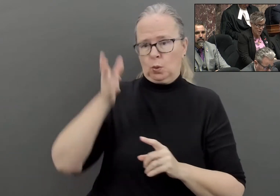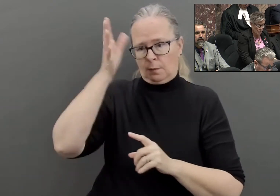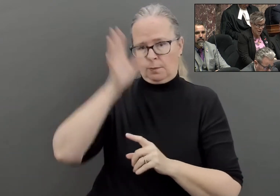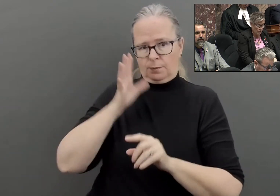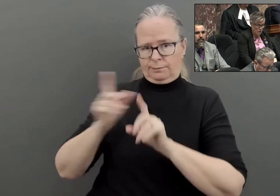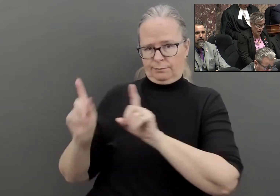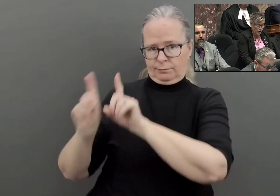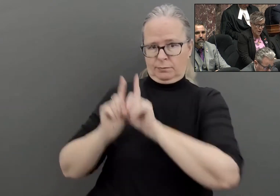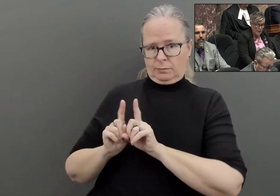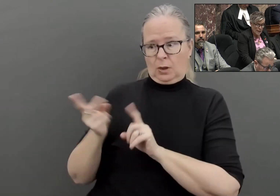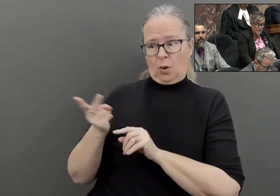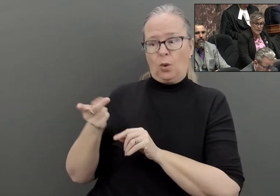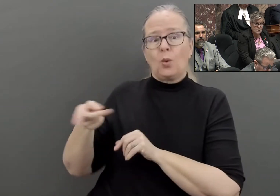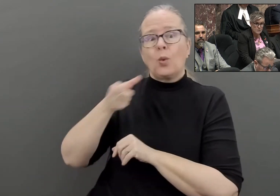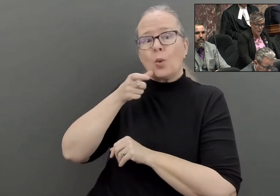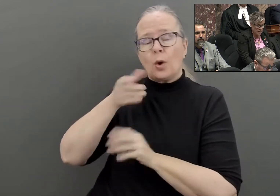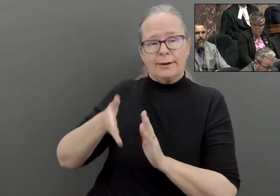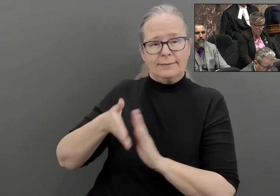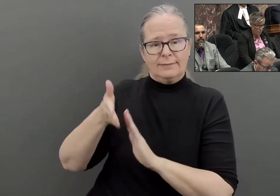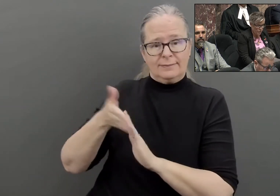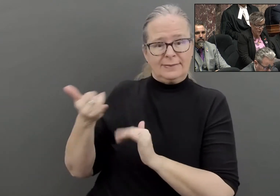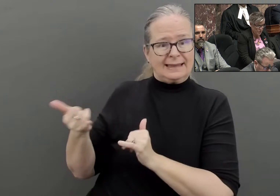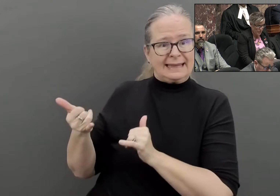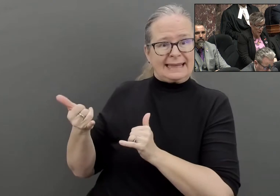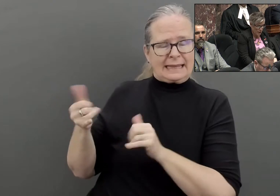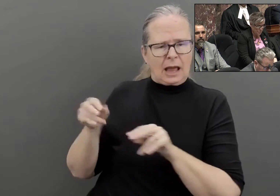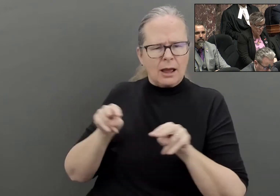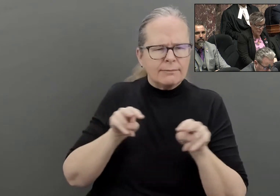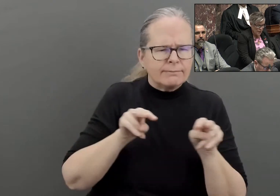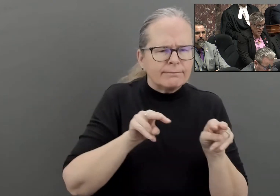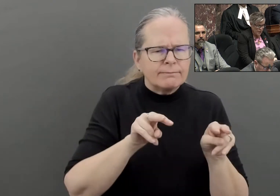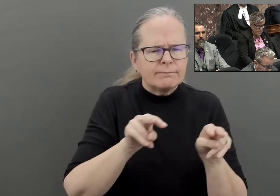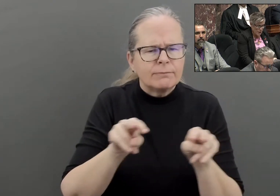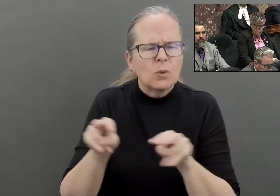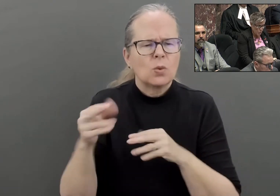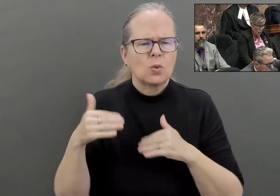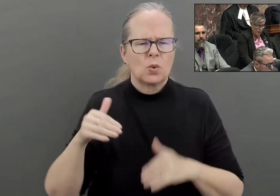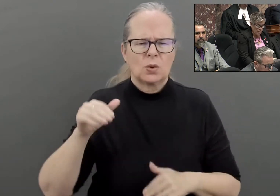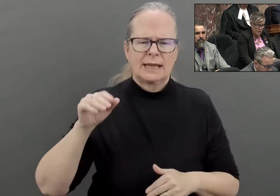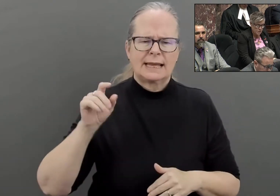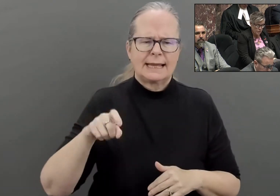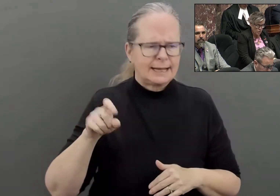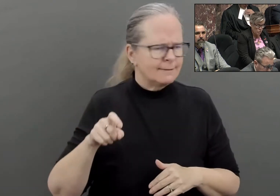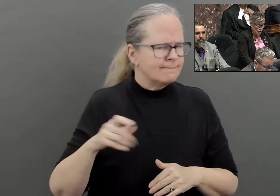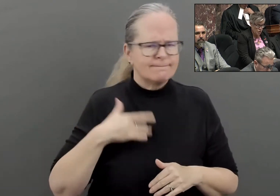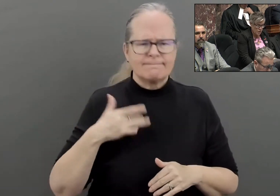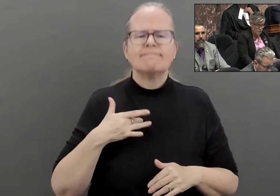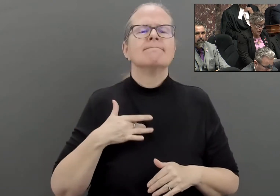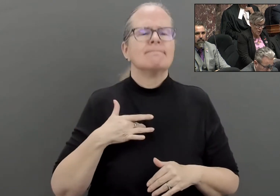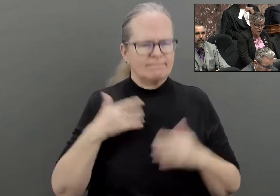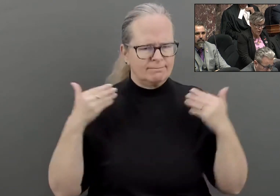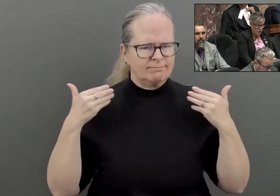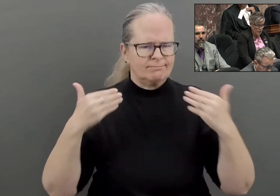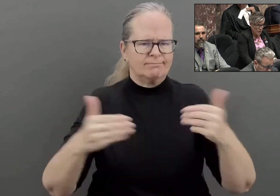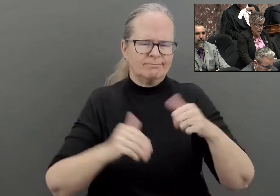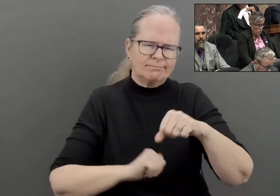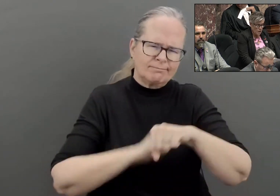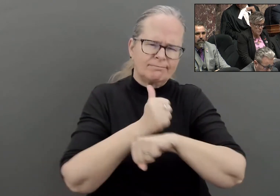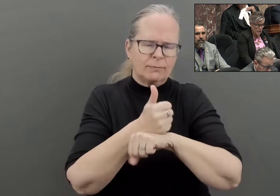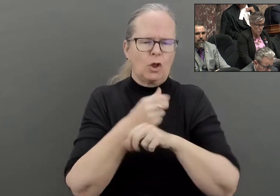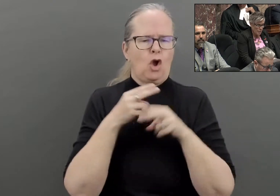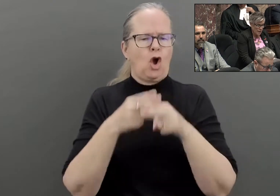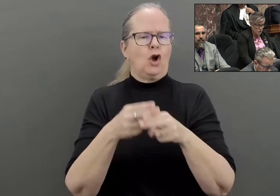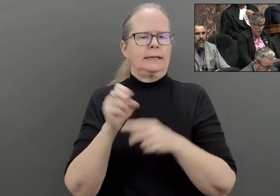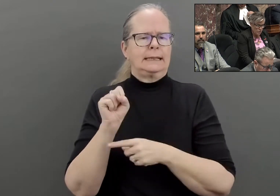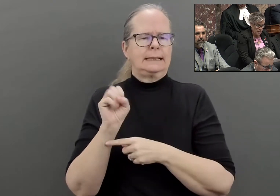and helping men in recovery at 10 sites throughout the Fraser Valley. They designed a program based on their own journeys of recovery. It